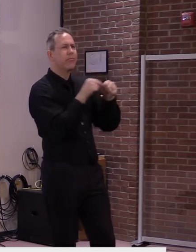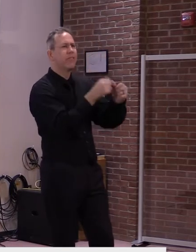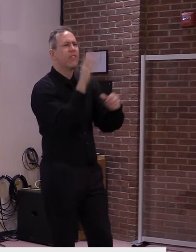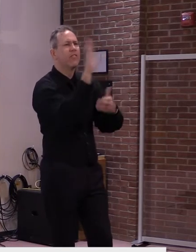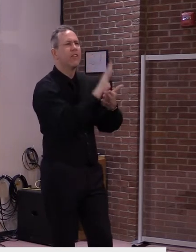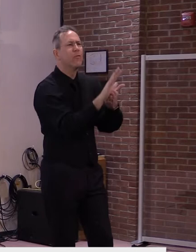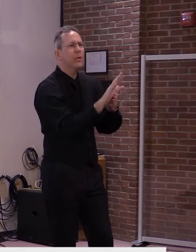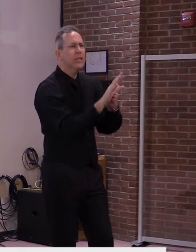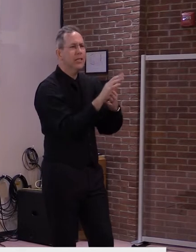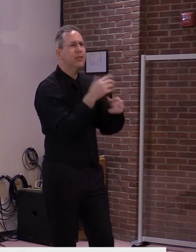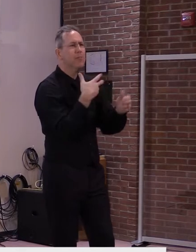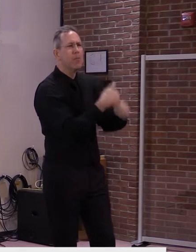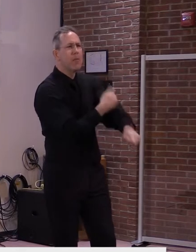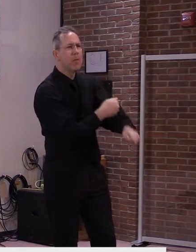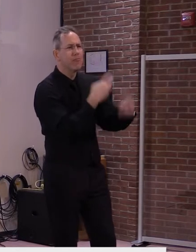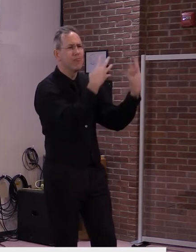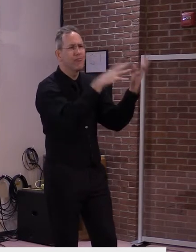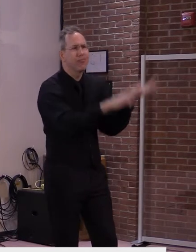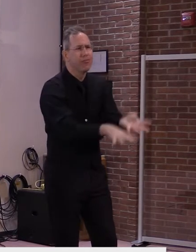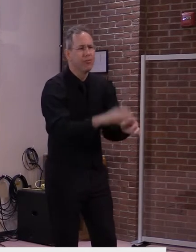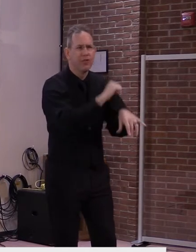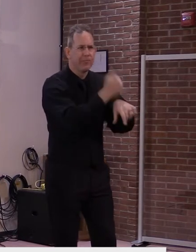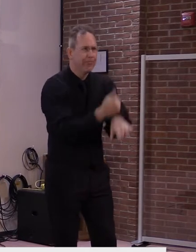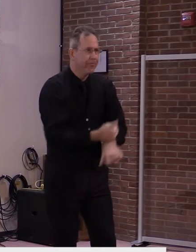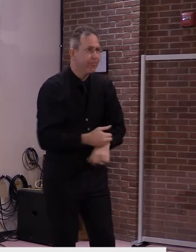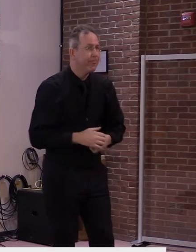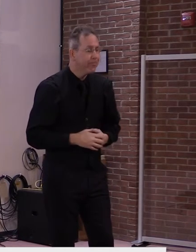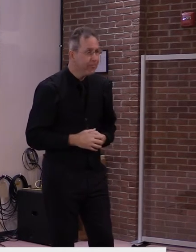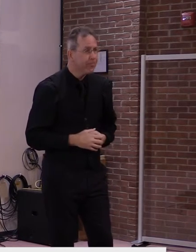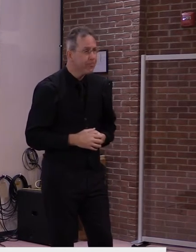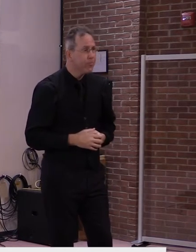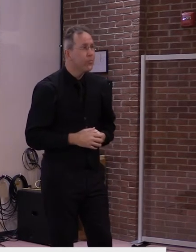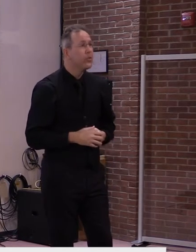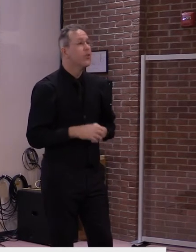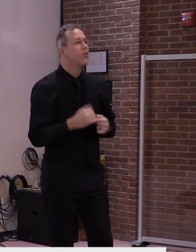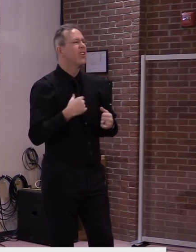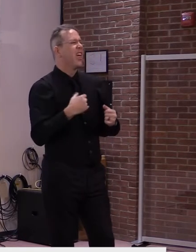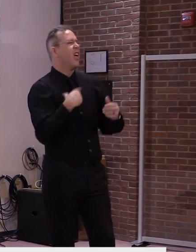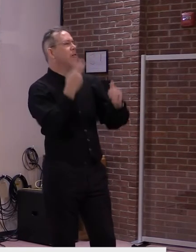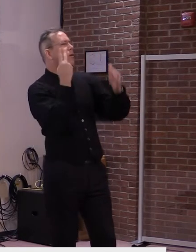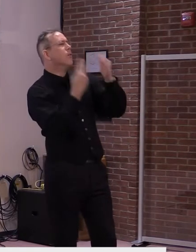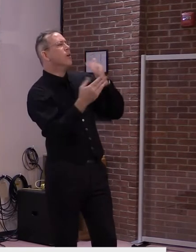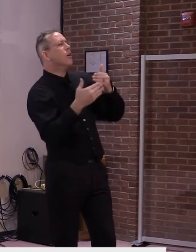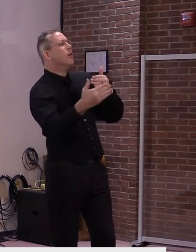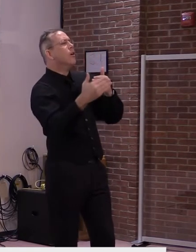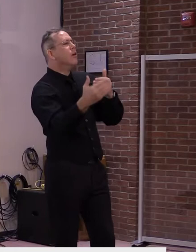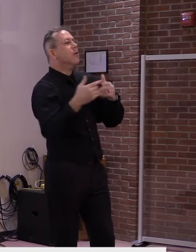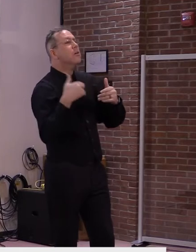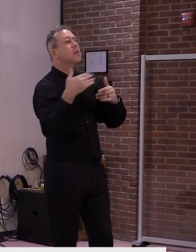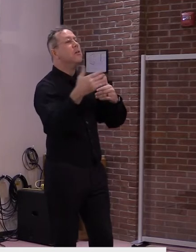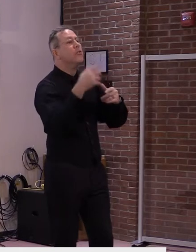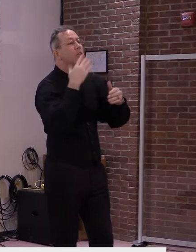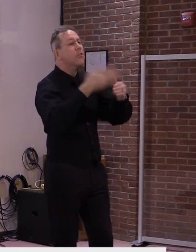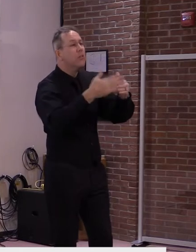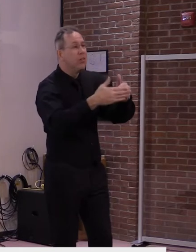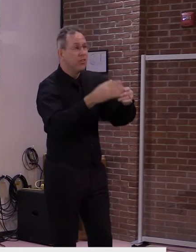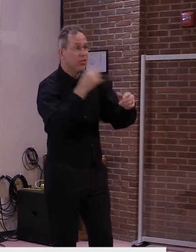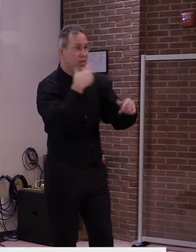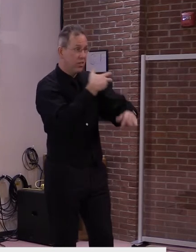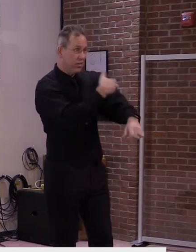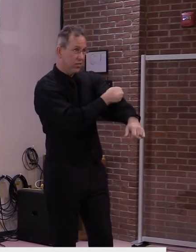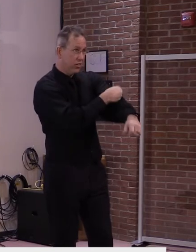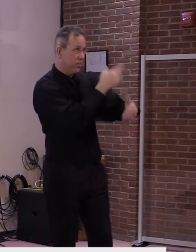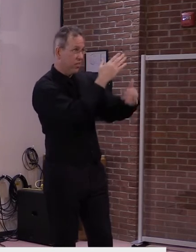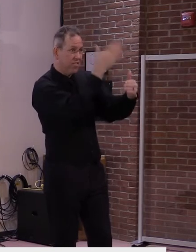We, as I mentioned, we anticipate finishing the first dose of this age group in 5 weeks.